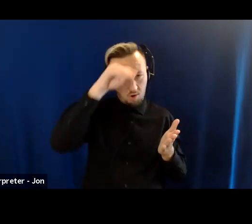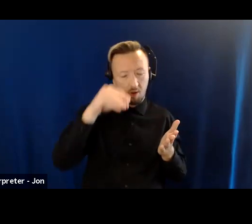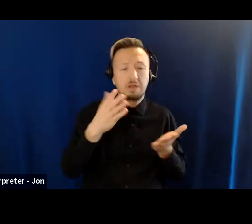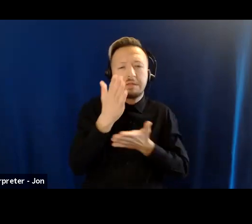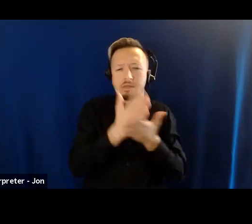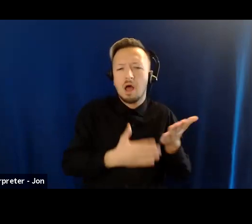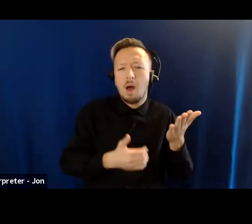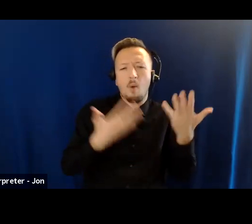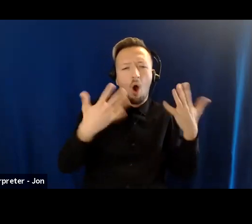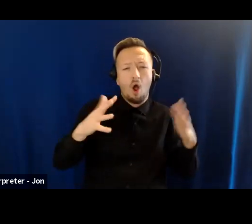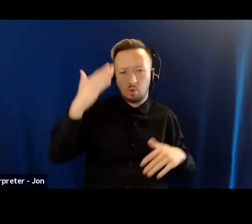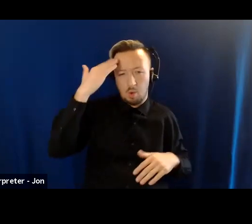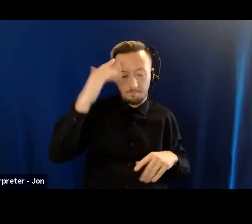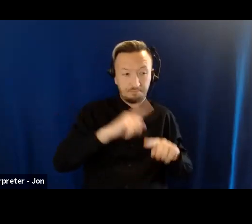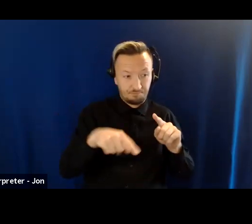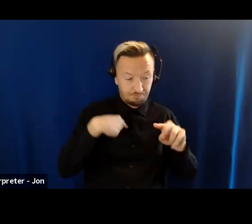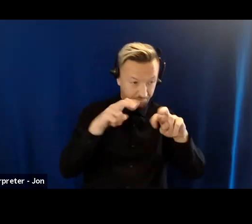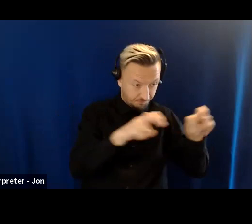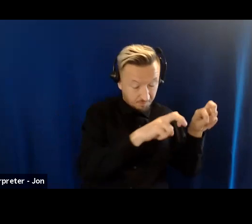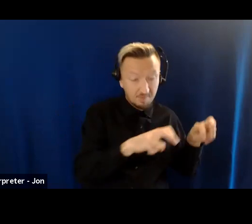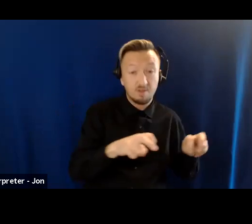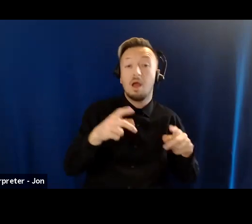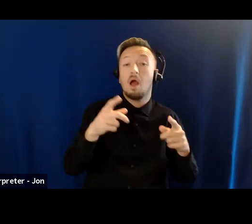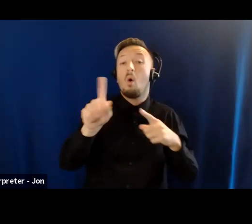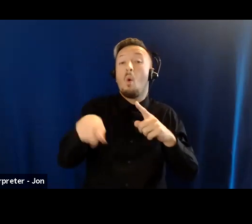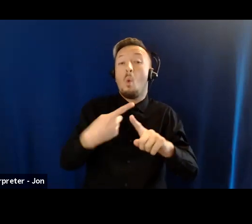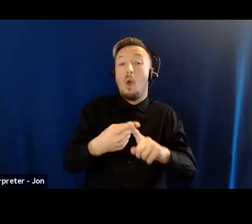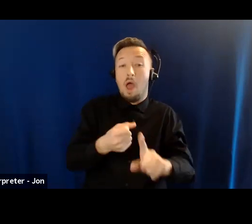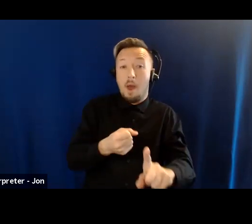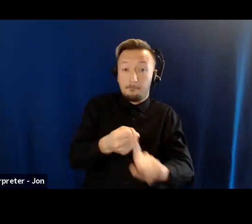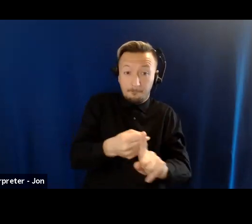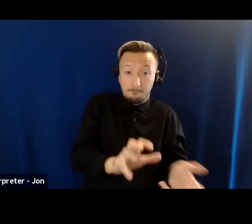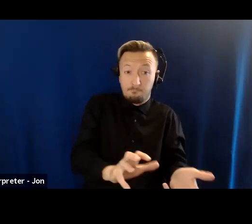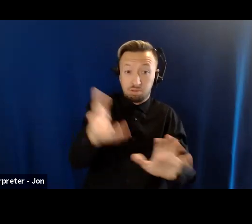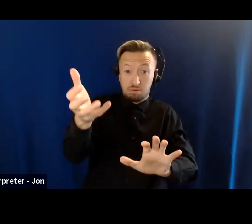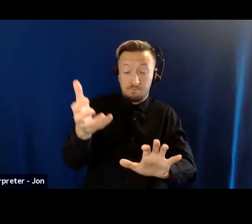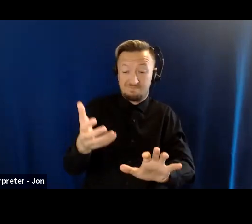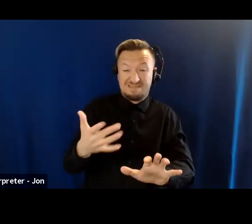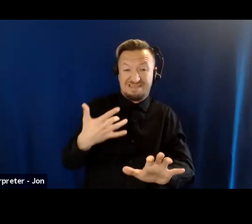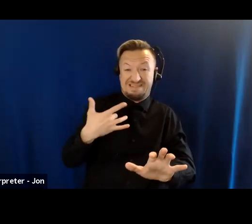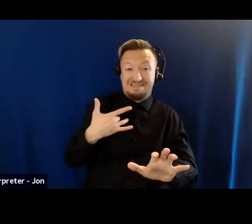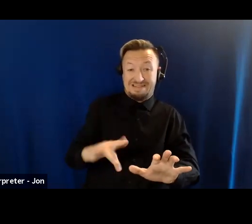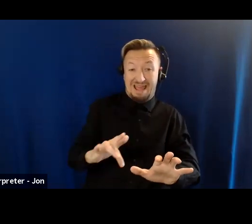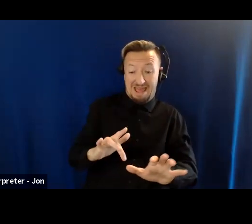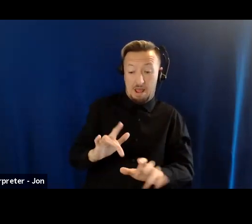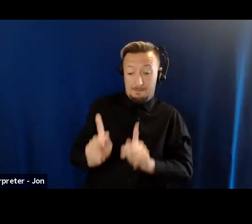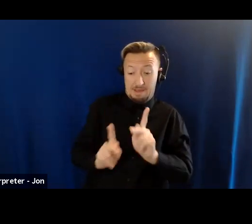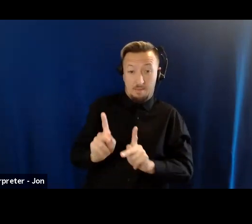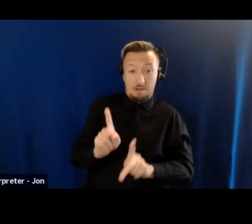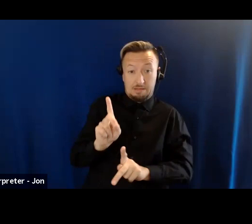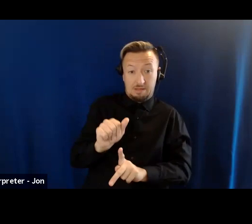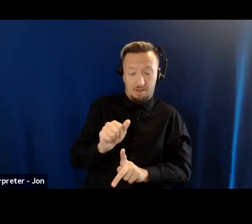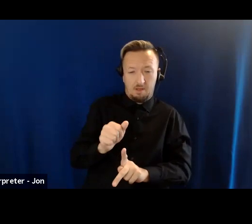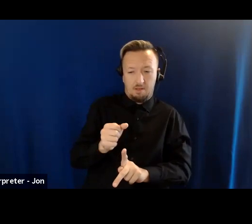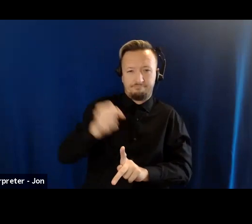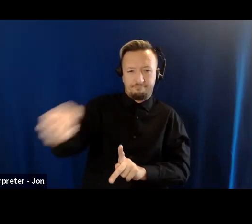verify. When there's a disaster, people with disabilities tend to get sent to nursing homes. Marcy's going to